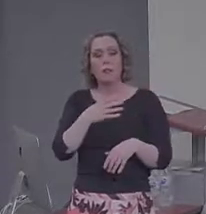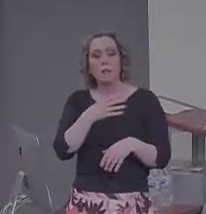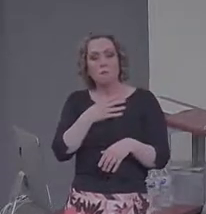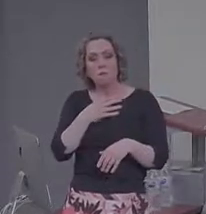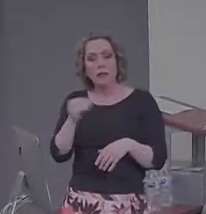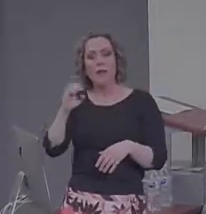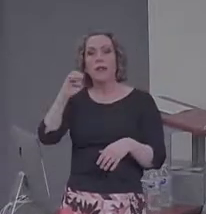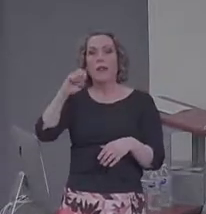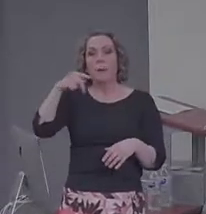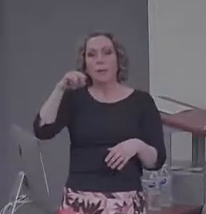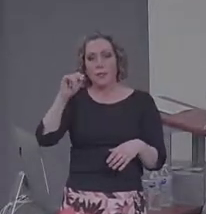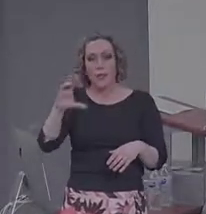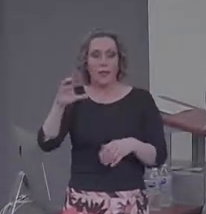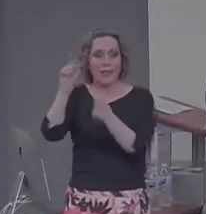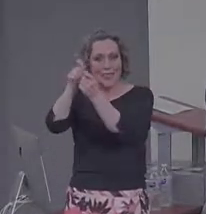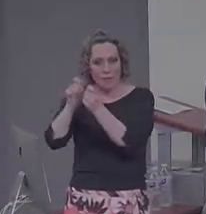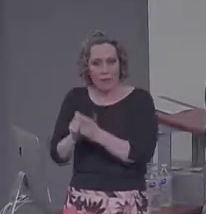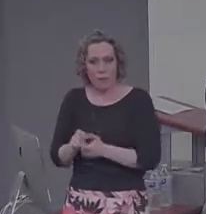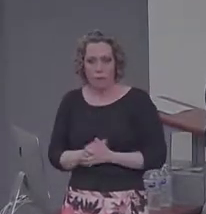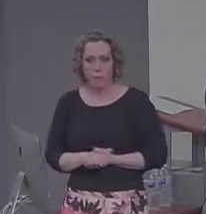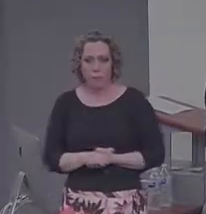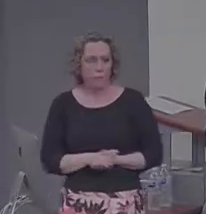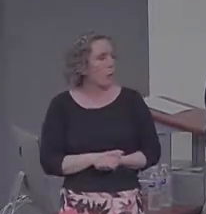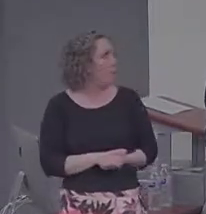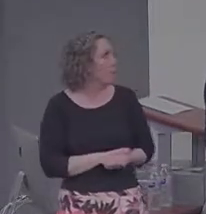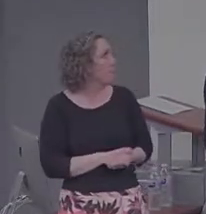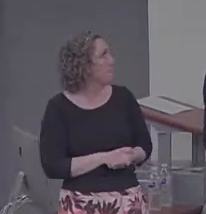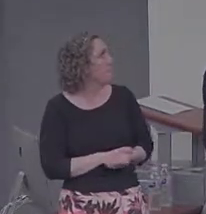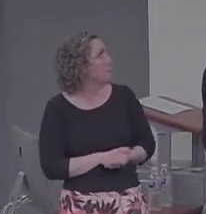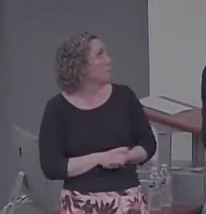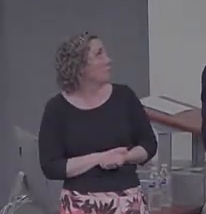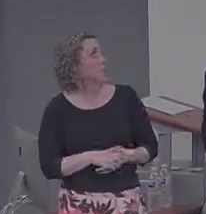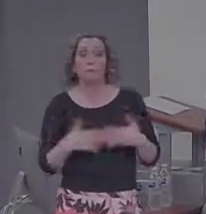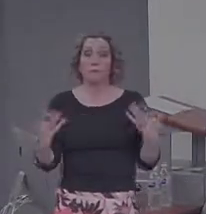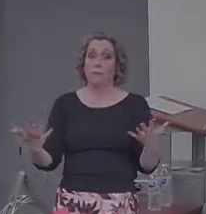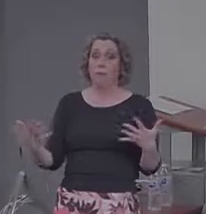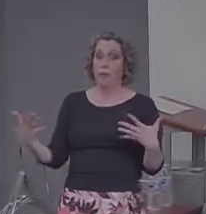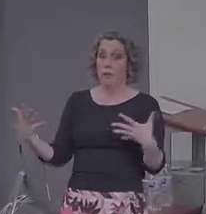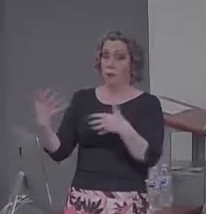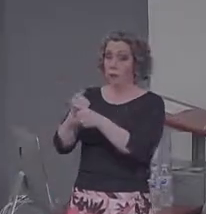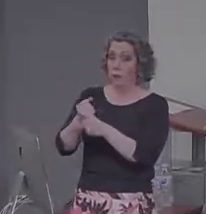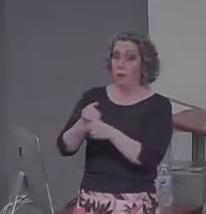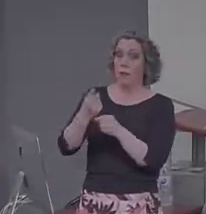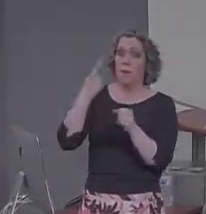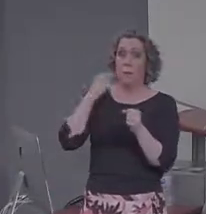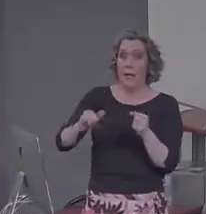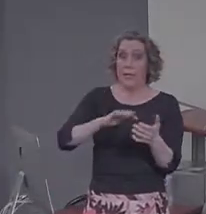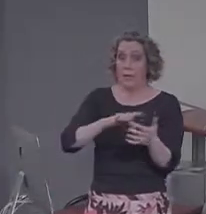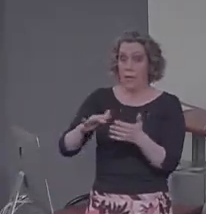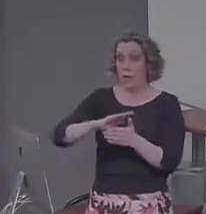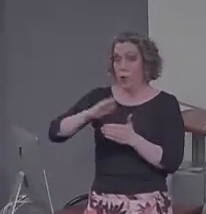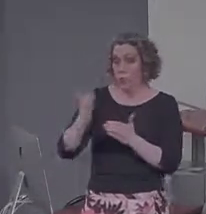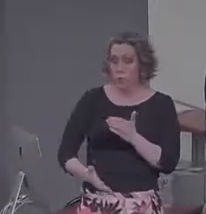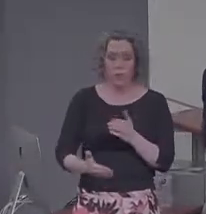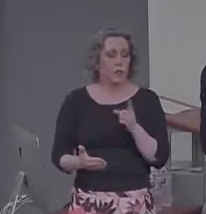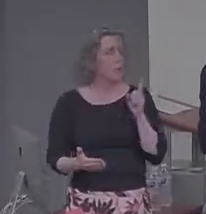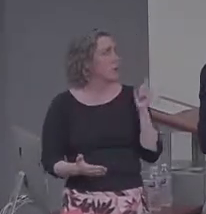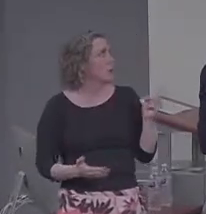details selectively. So the conclusion from that study is that the specificity induction